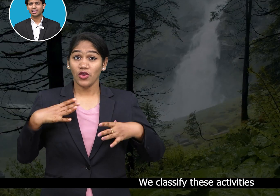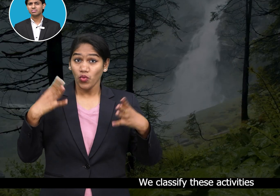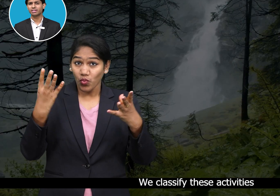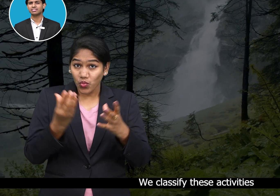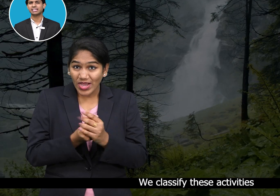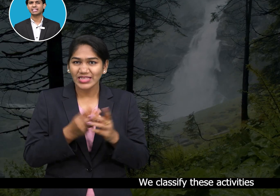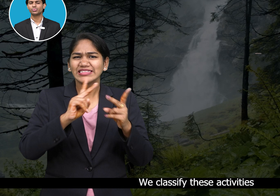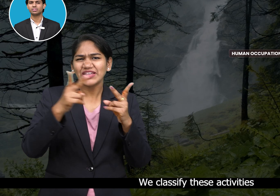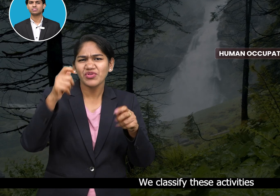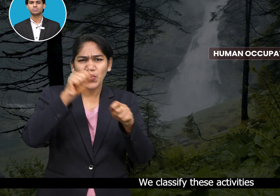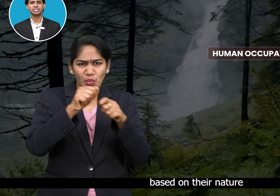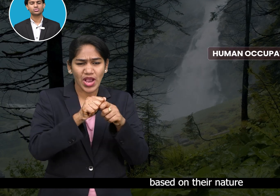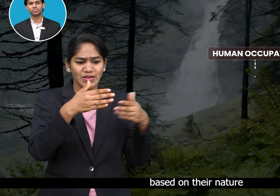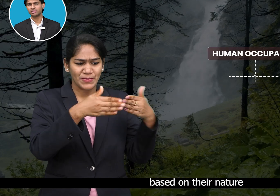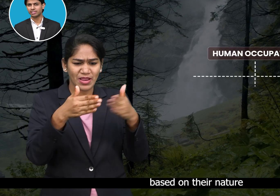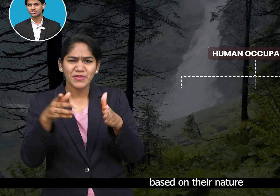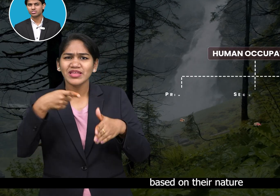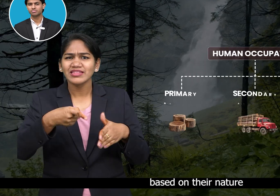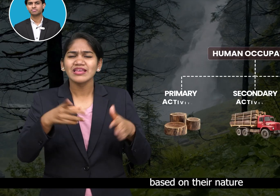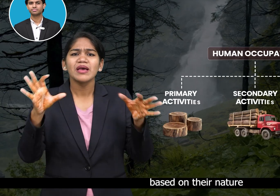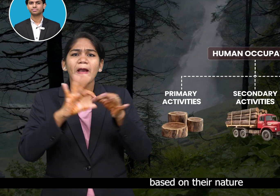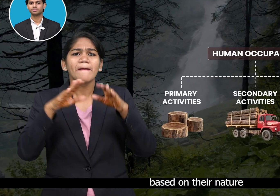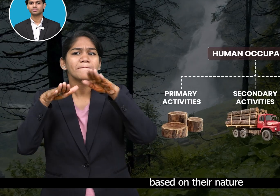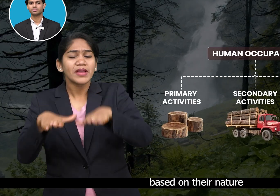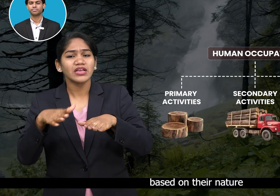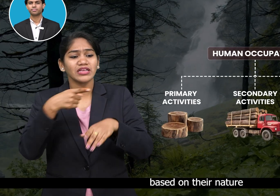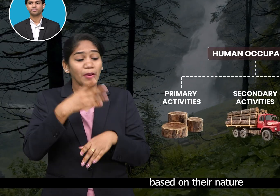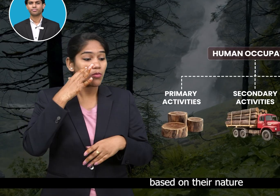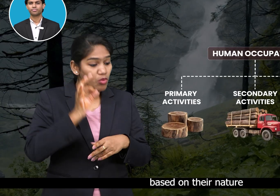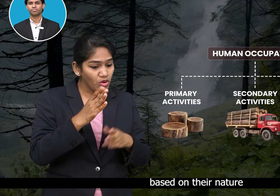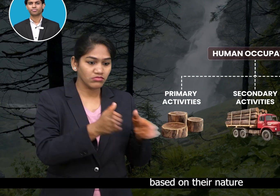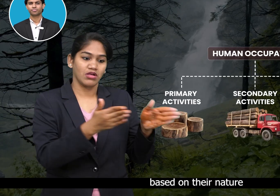We classify these activities based on their nature